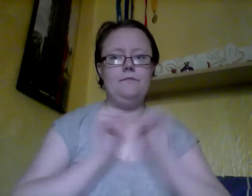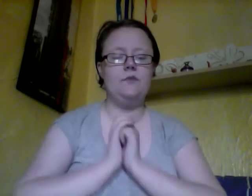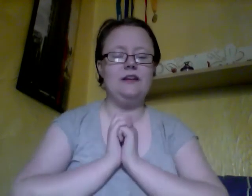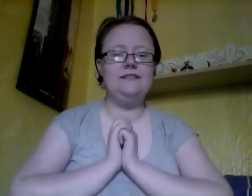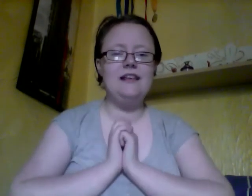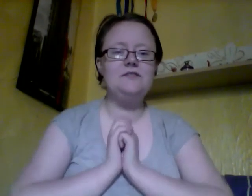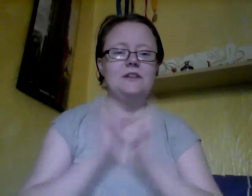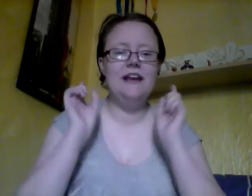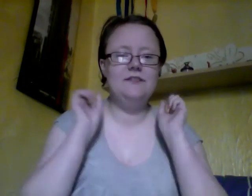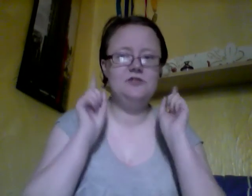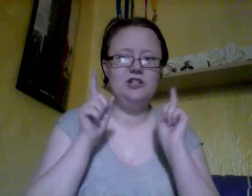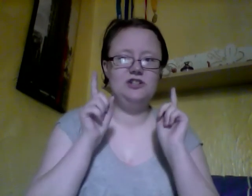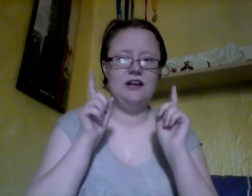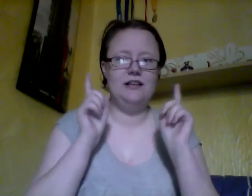Okay, this one kind of cheats at his.